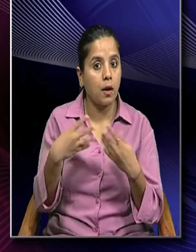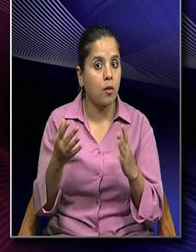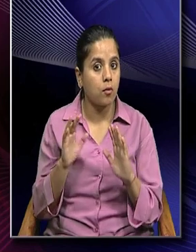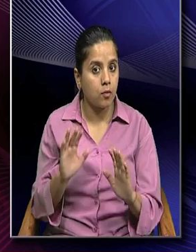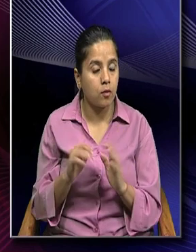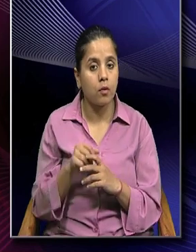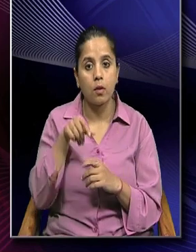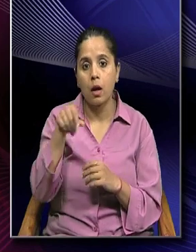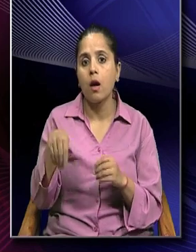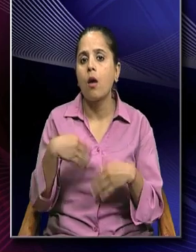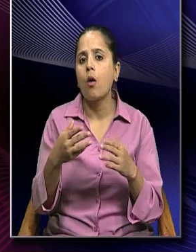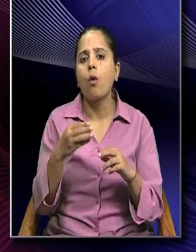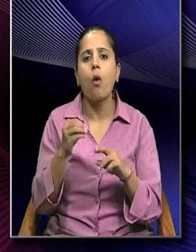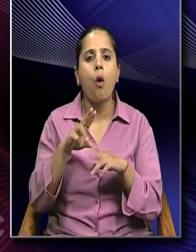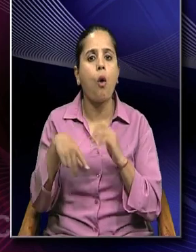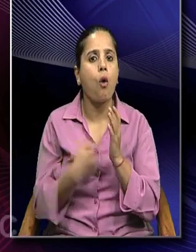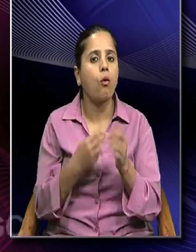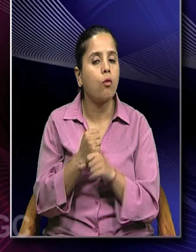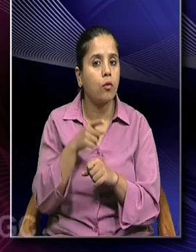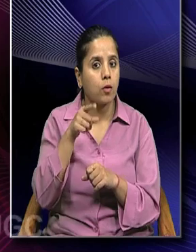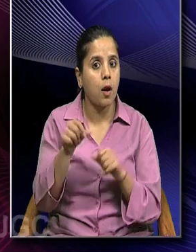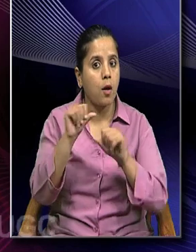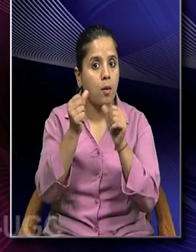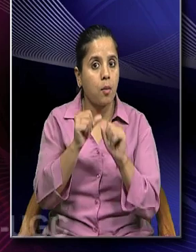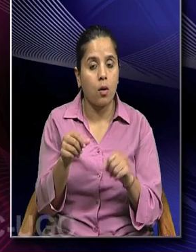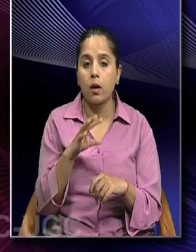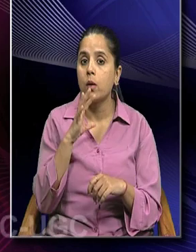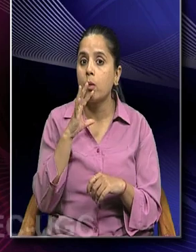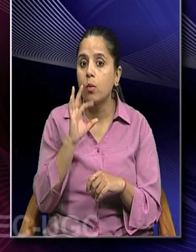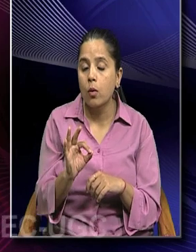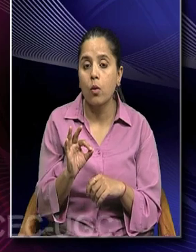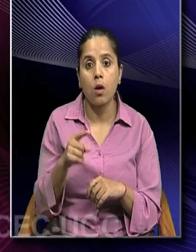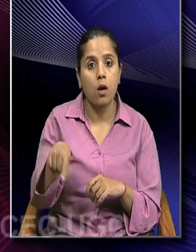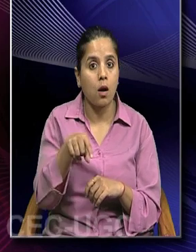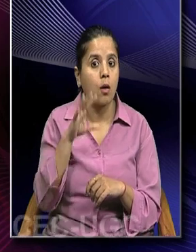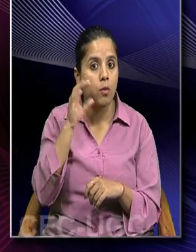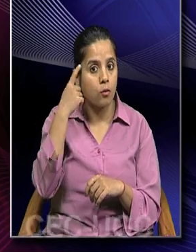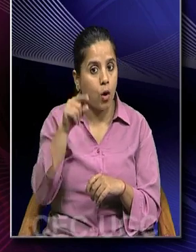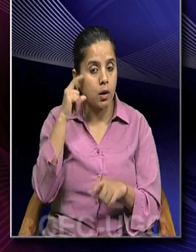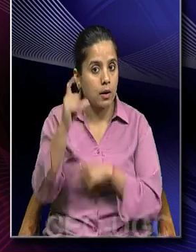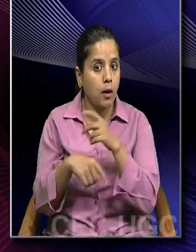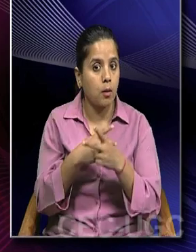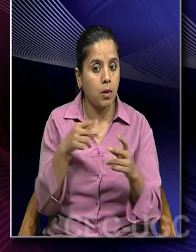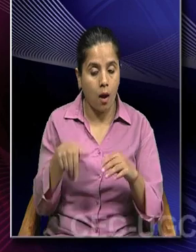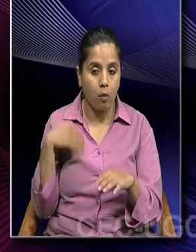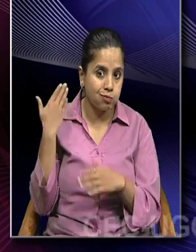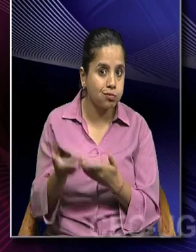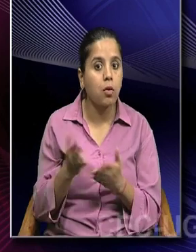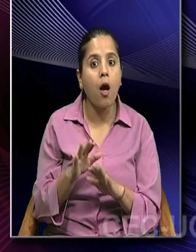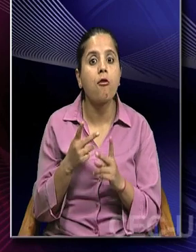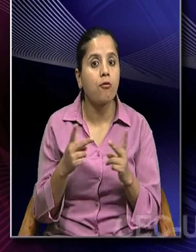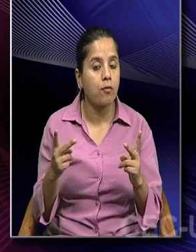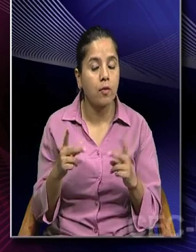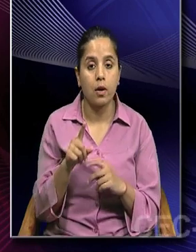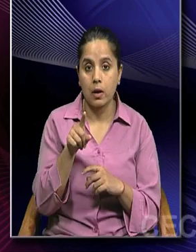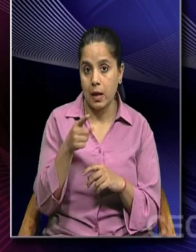is basically offering the models which are very much relevant for corporate entities as on date.